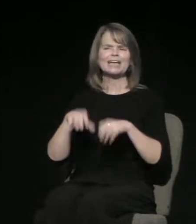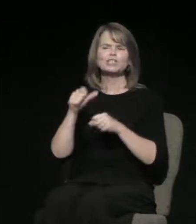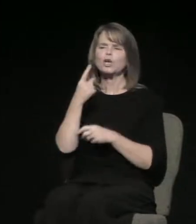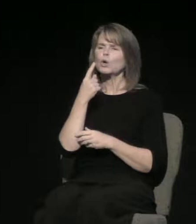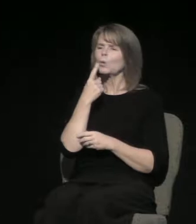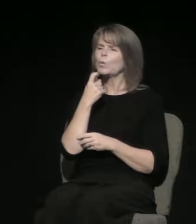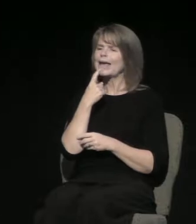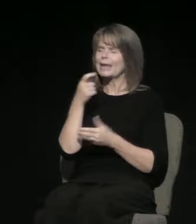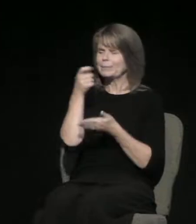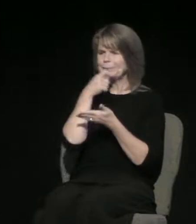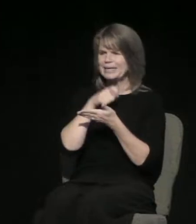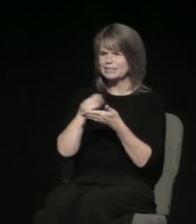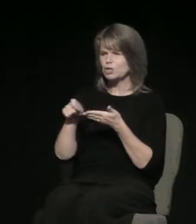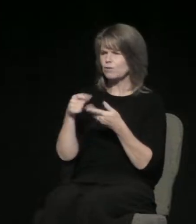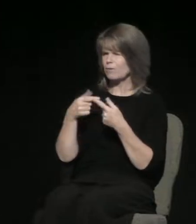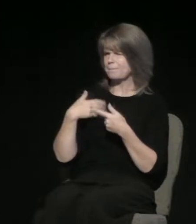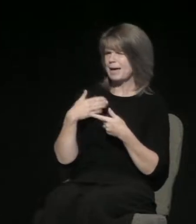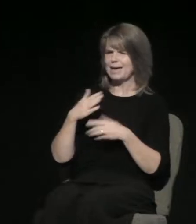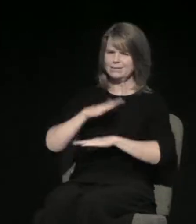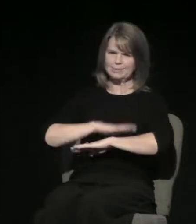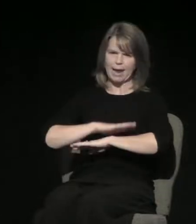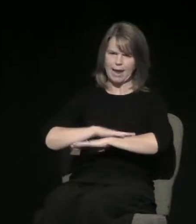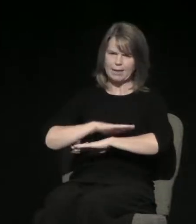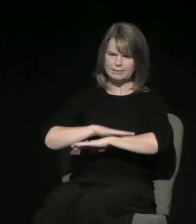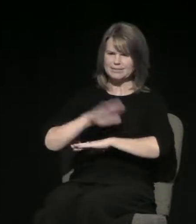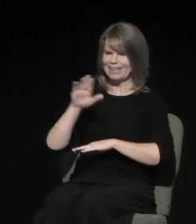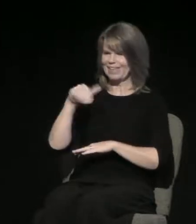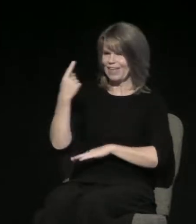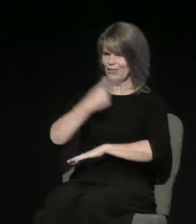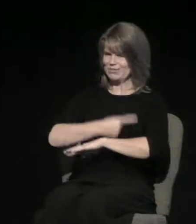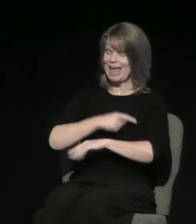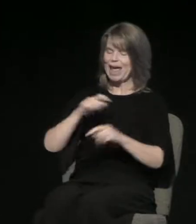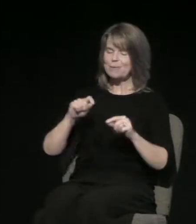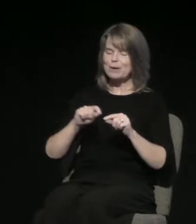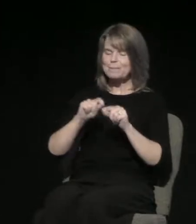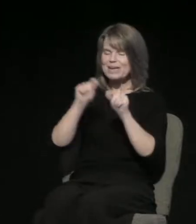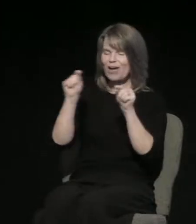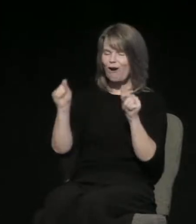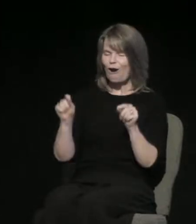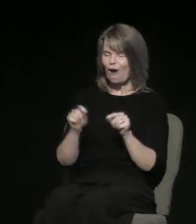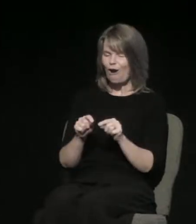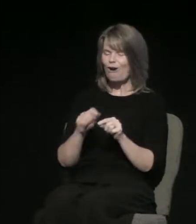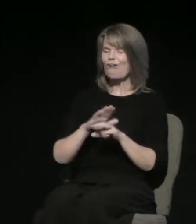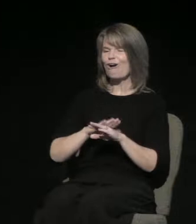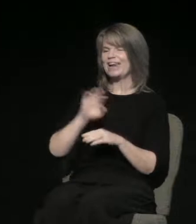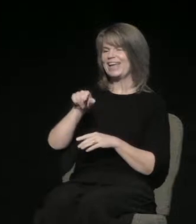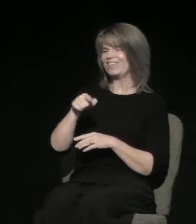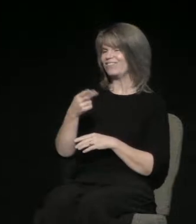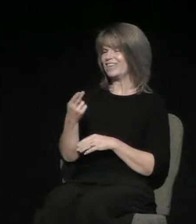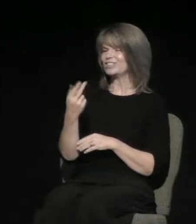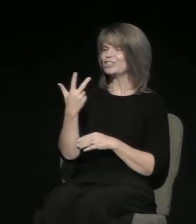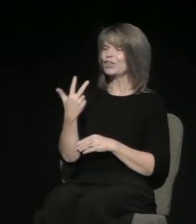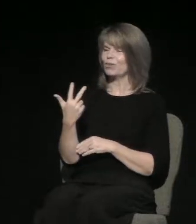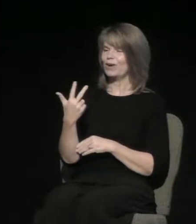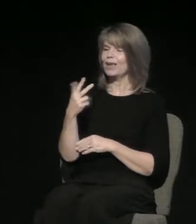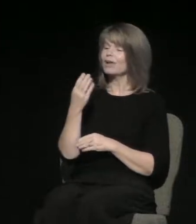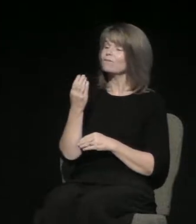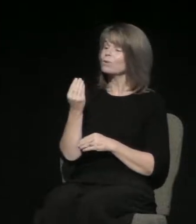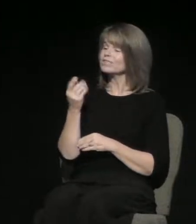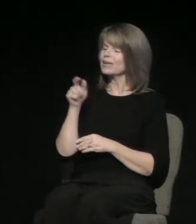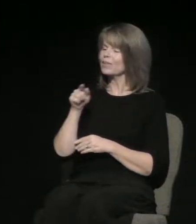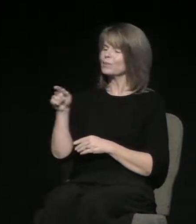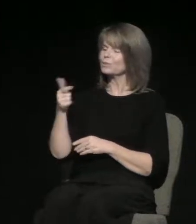found a red pencil In my Desk drawer the other day And I just drew a big heart Over Ephesians 3 14 through 21